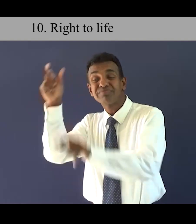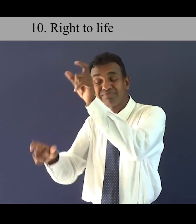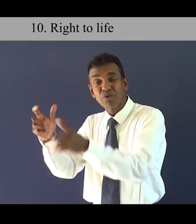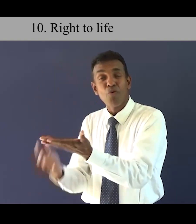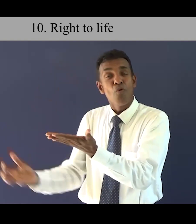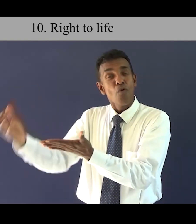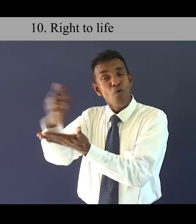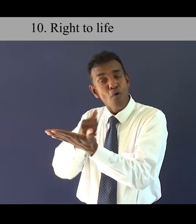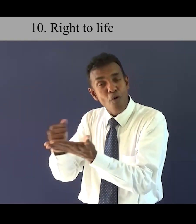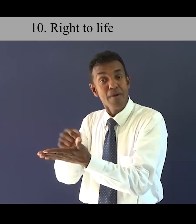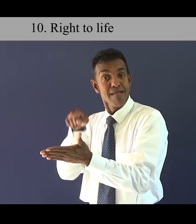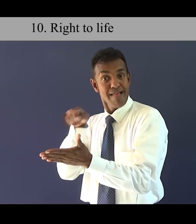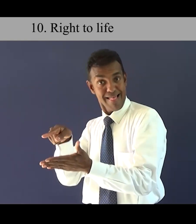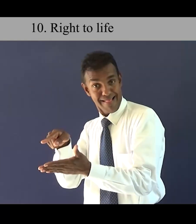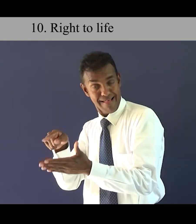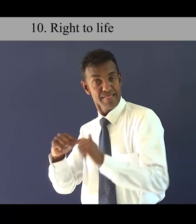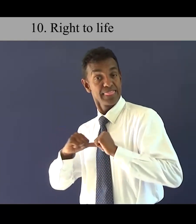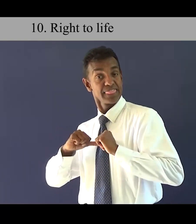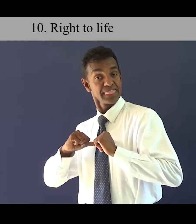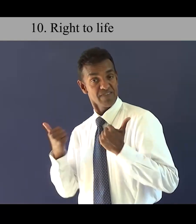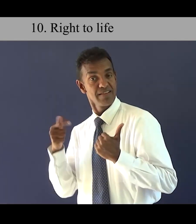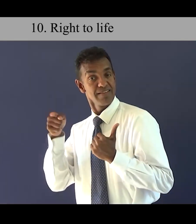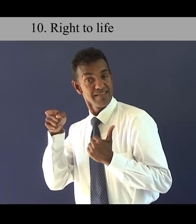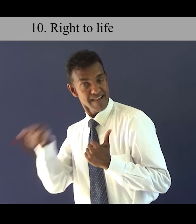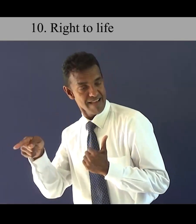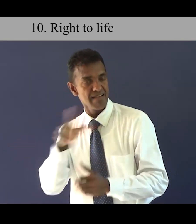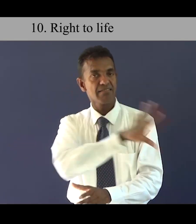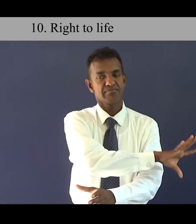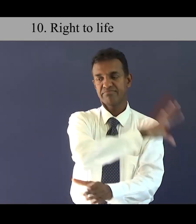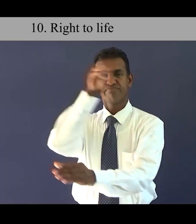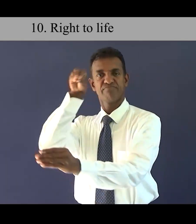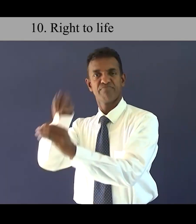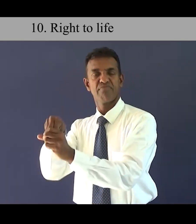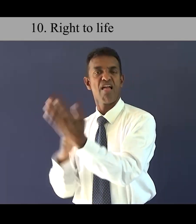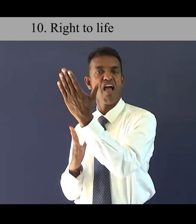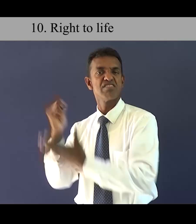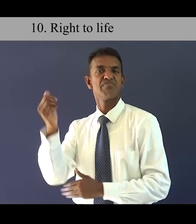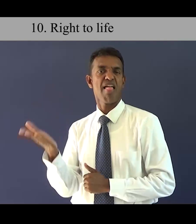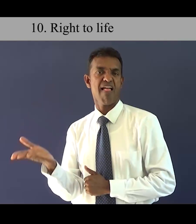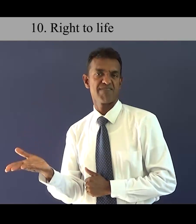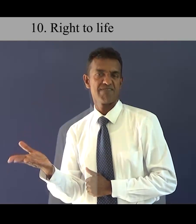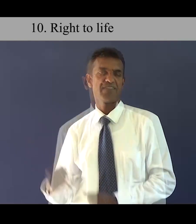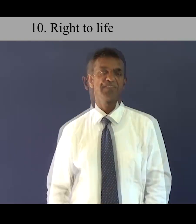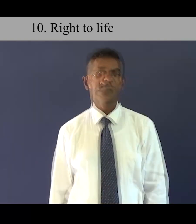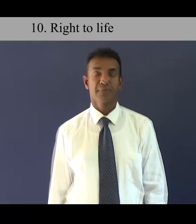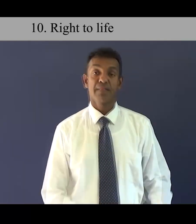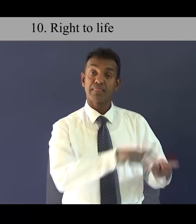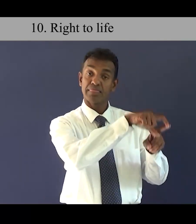Countries should make sure disabled people have the same chances as